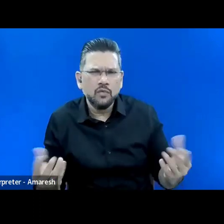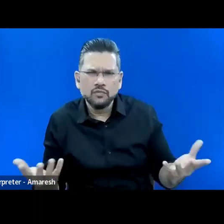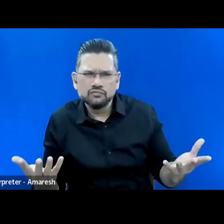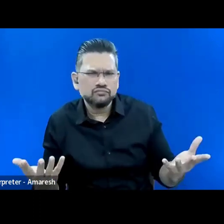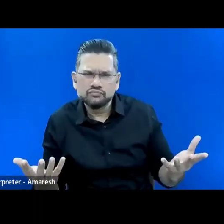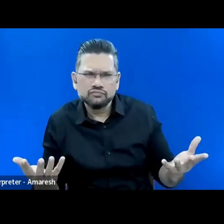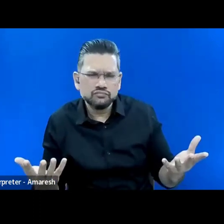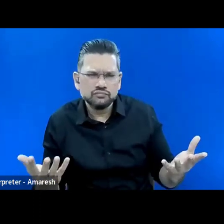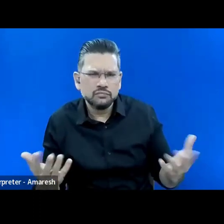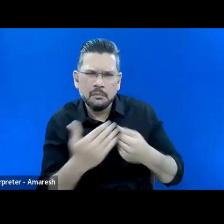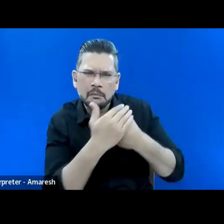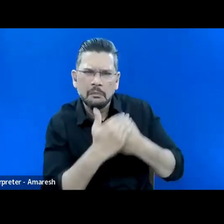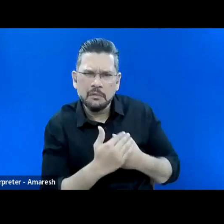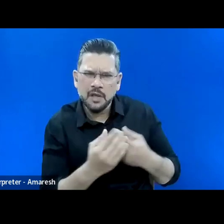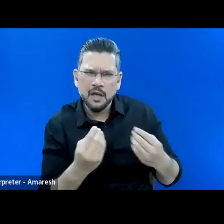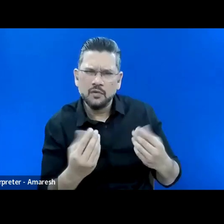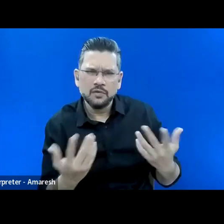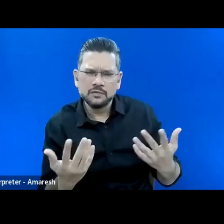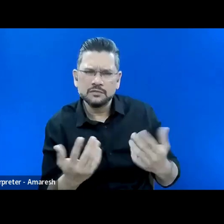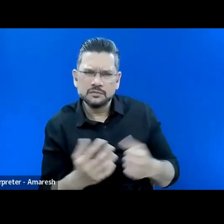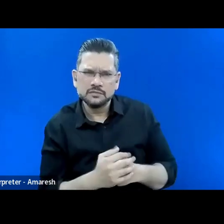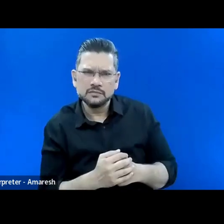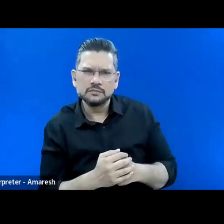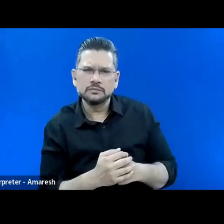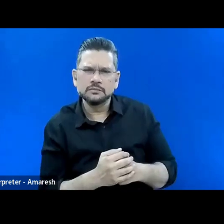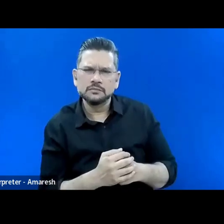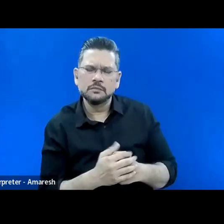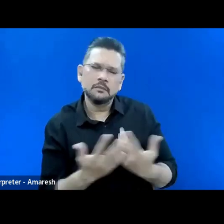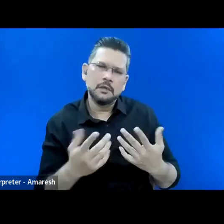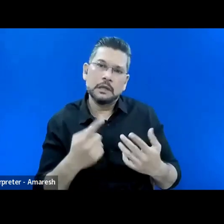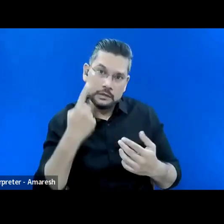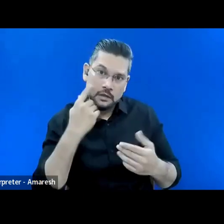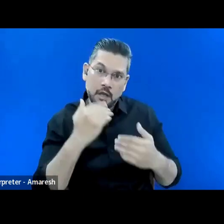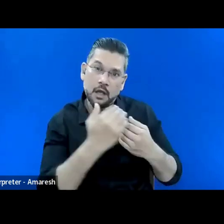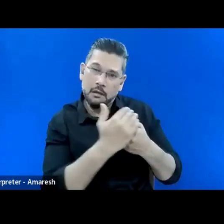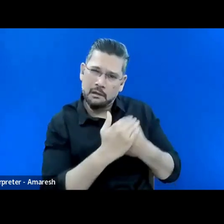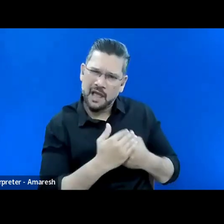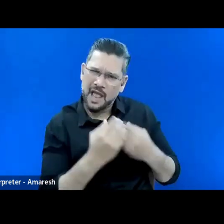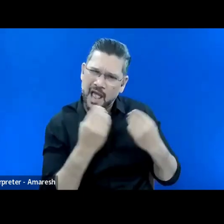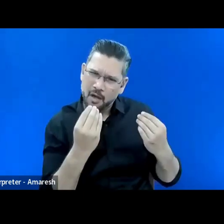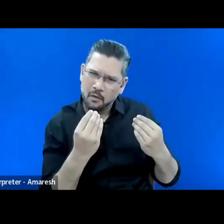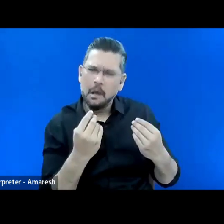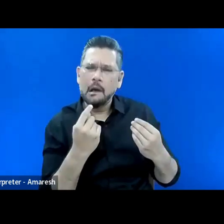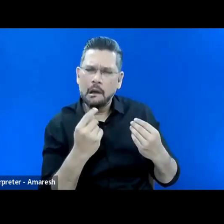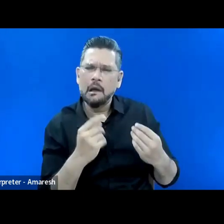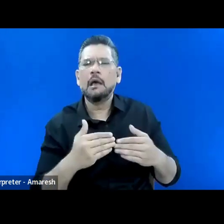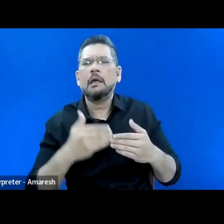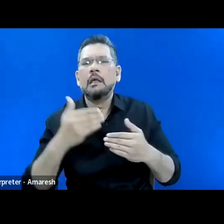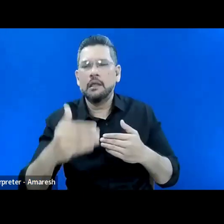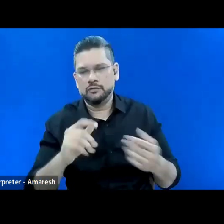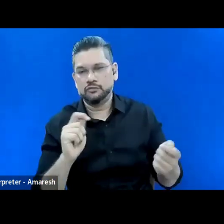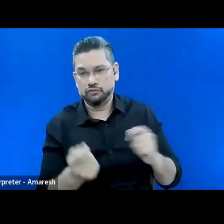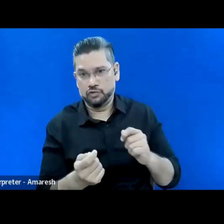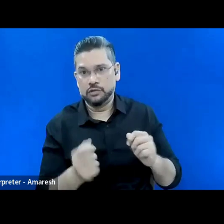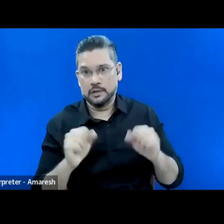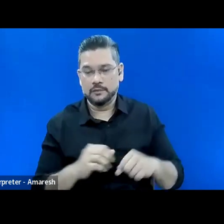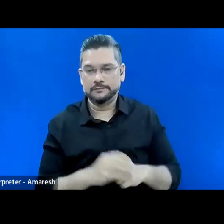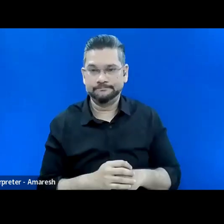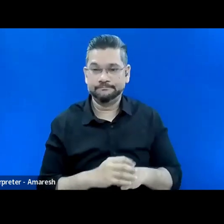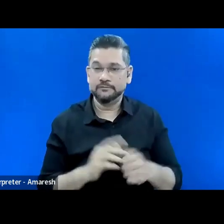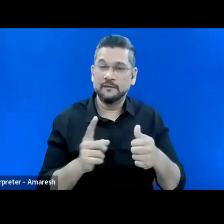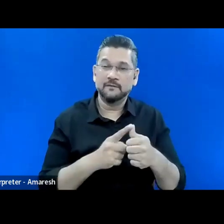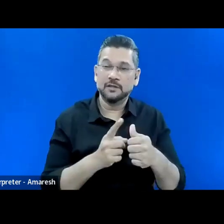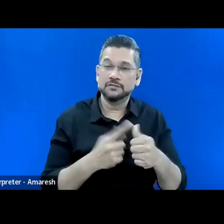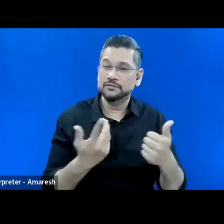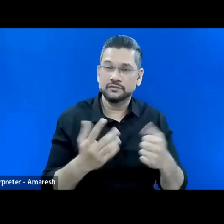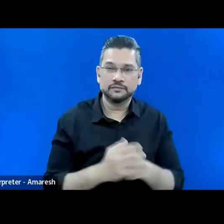in order for us to see how to begin to change the systems. First off, cultural and religious beliefs. We are a very